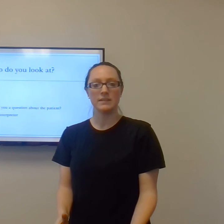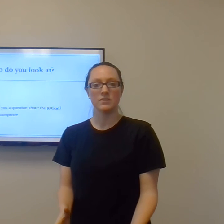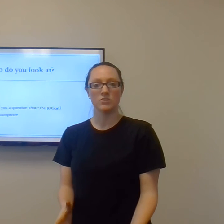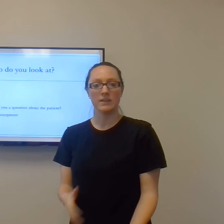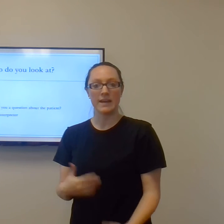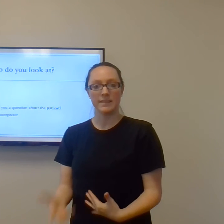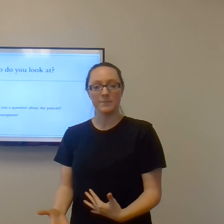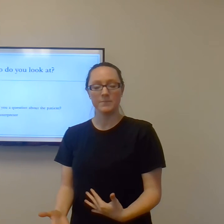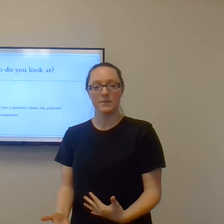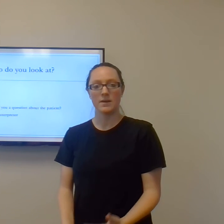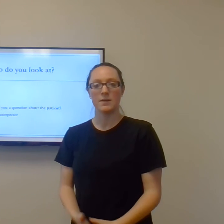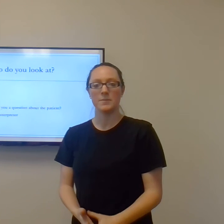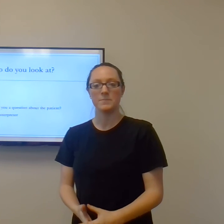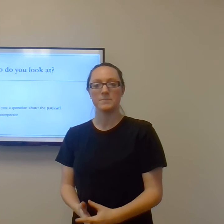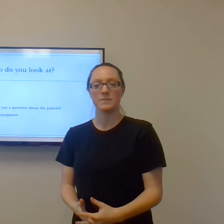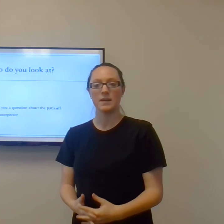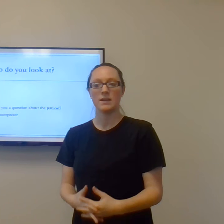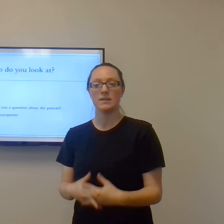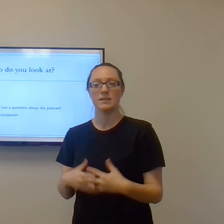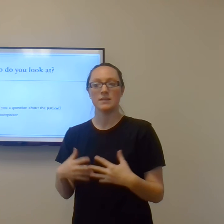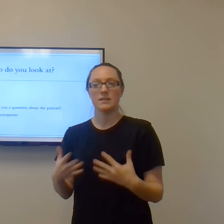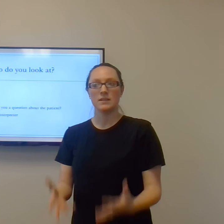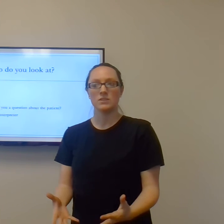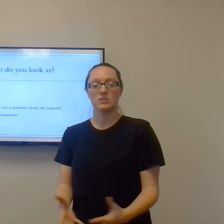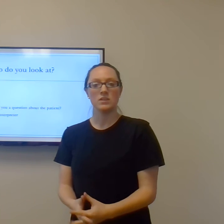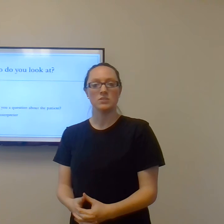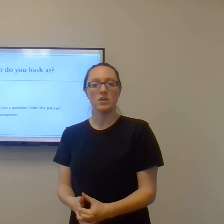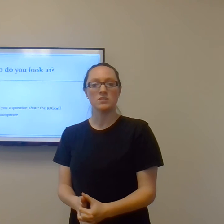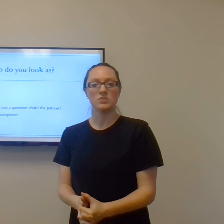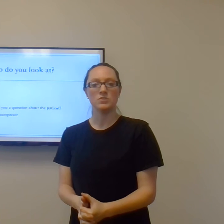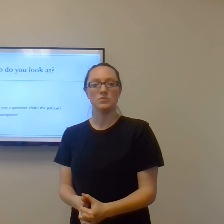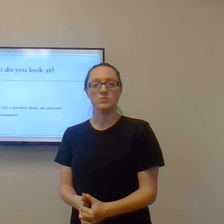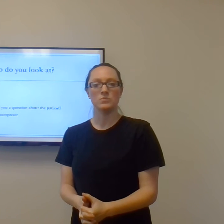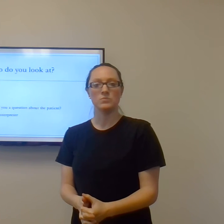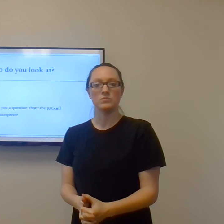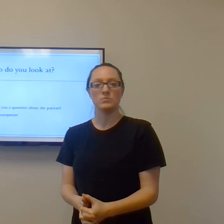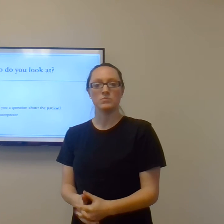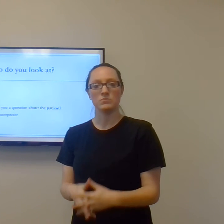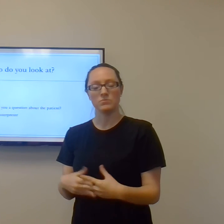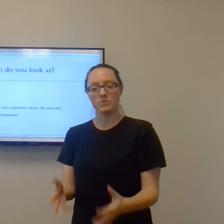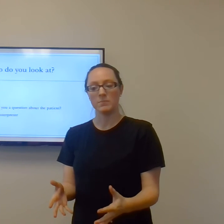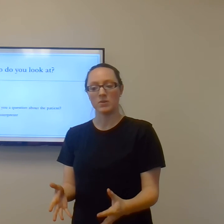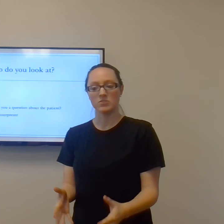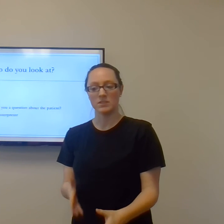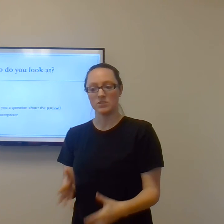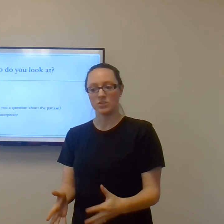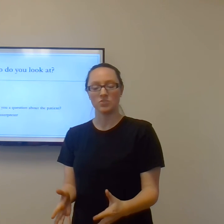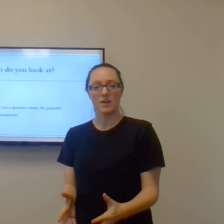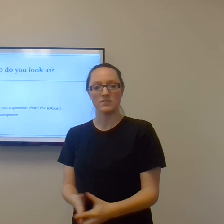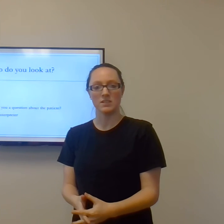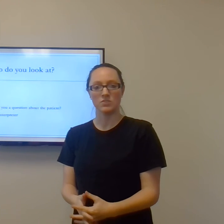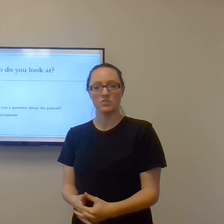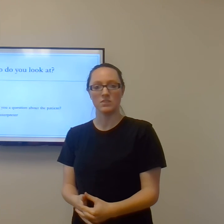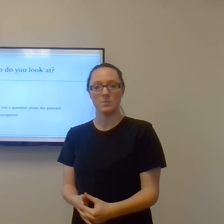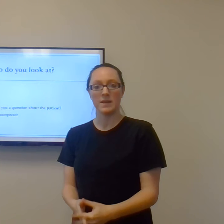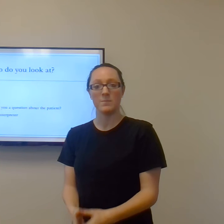definitely look at them and talk to them personally and direct your conversation to them. They may